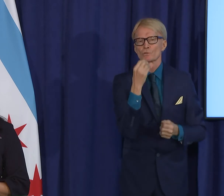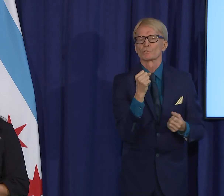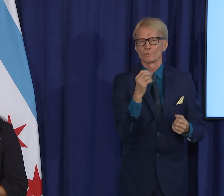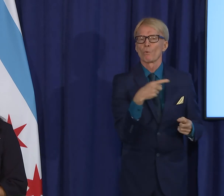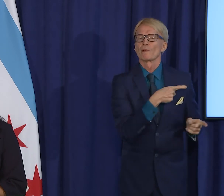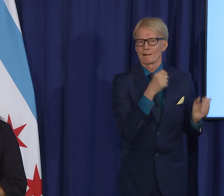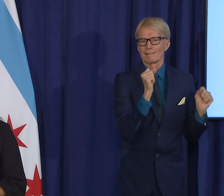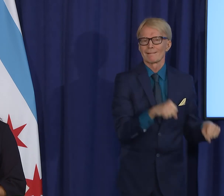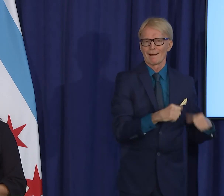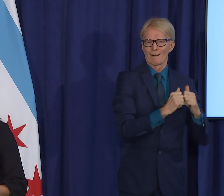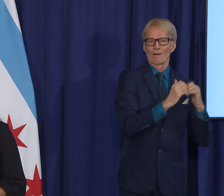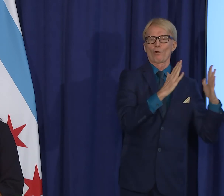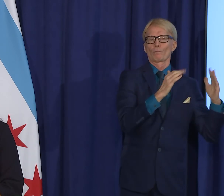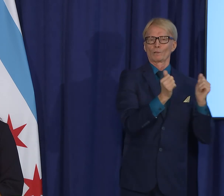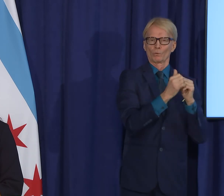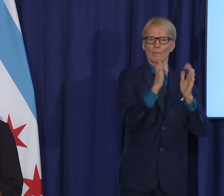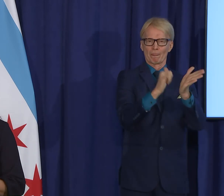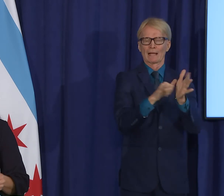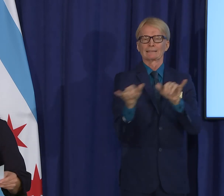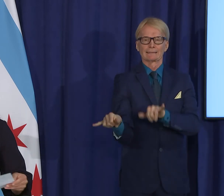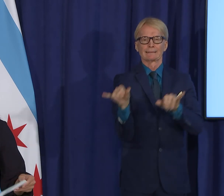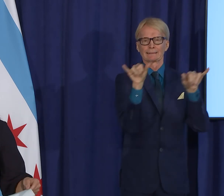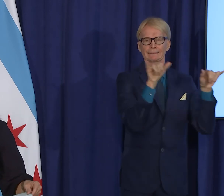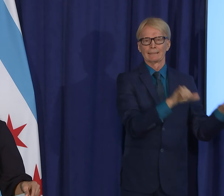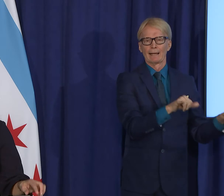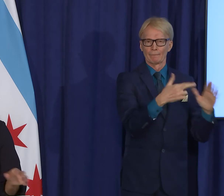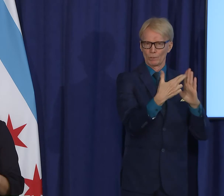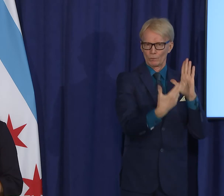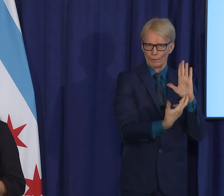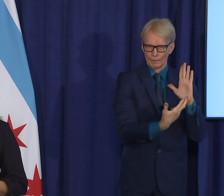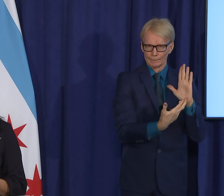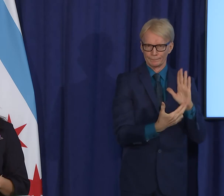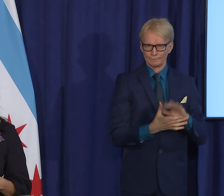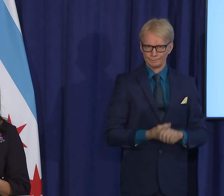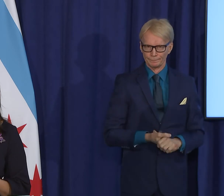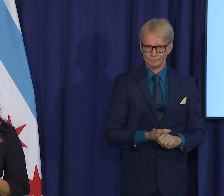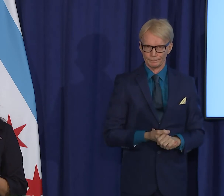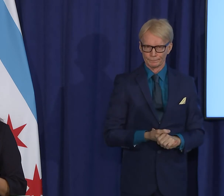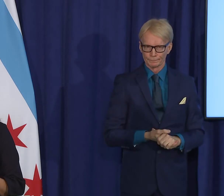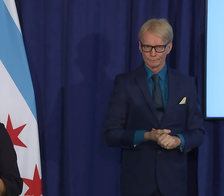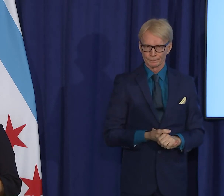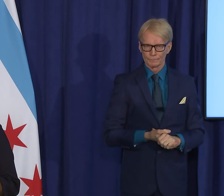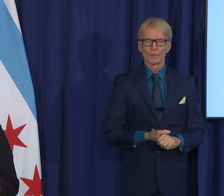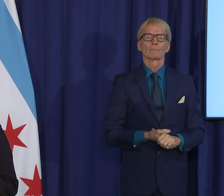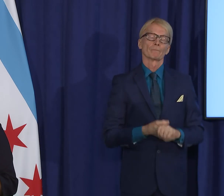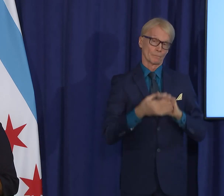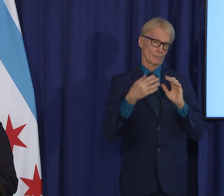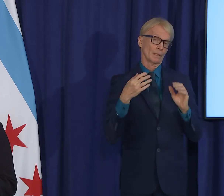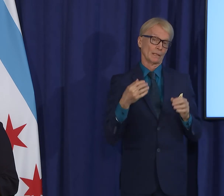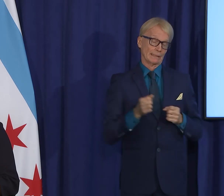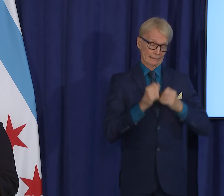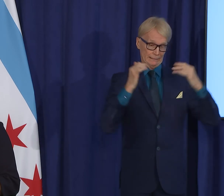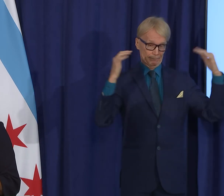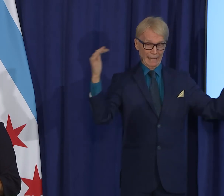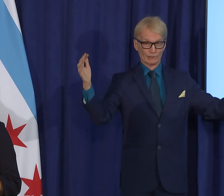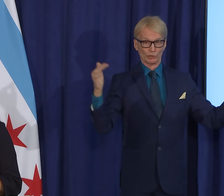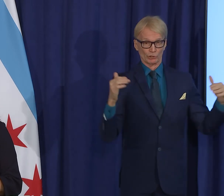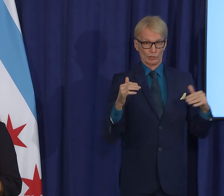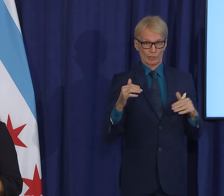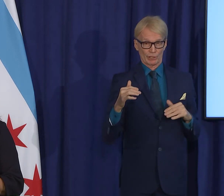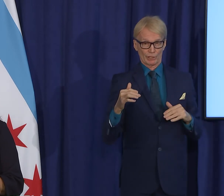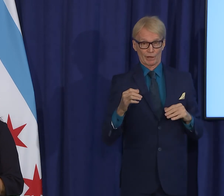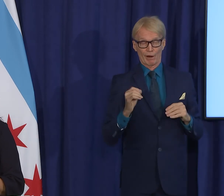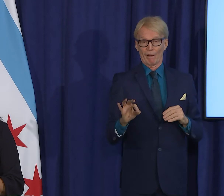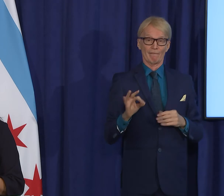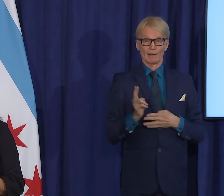open with the stated timeframes. And this expansion of capacity cannot be an